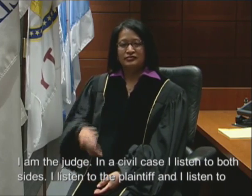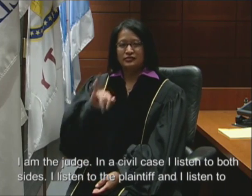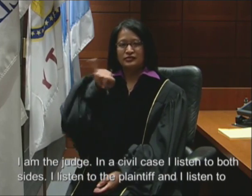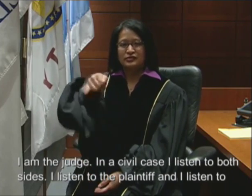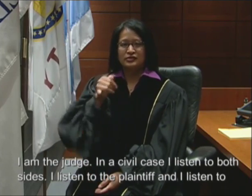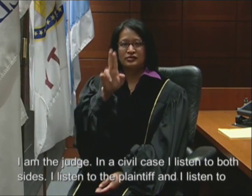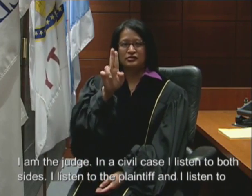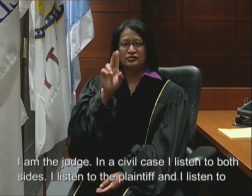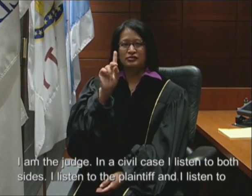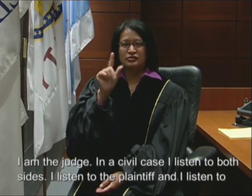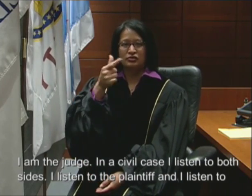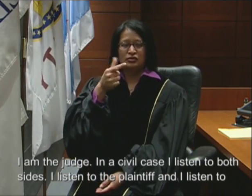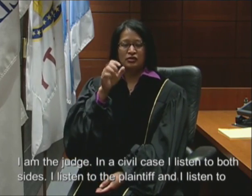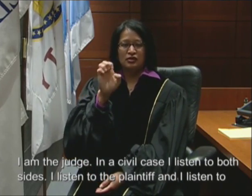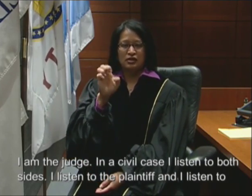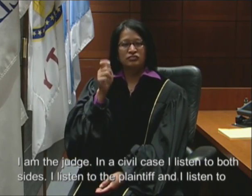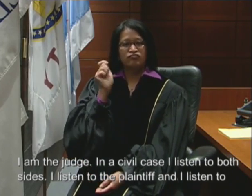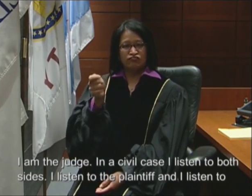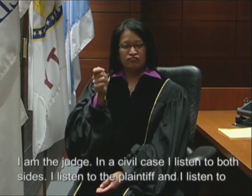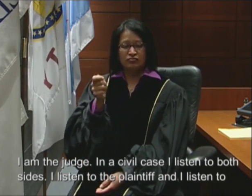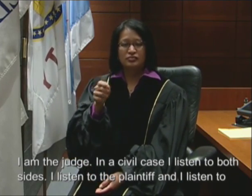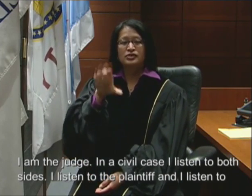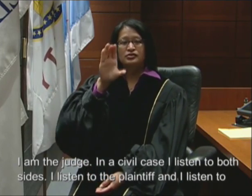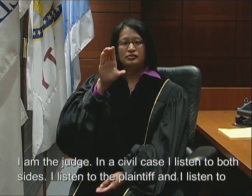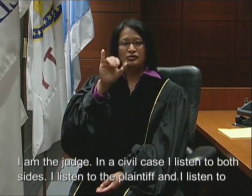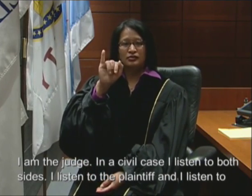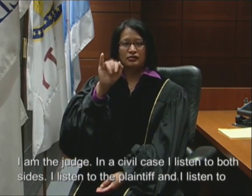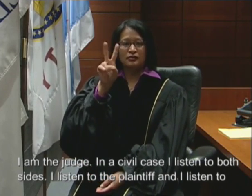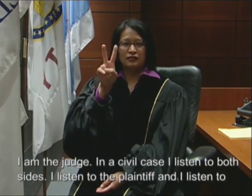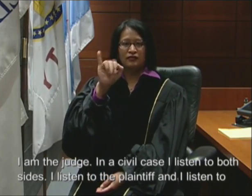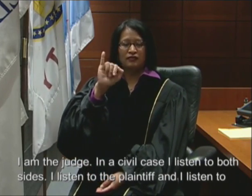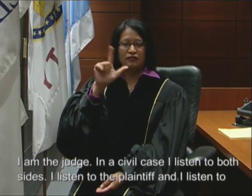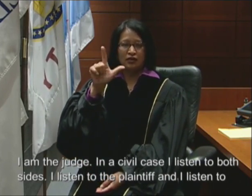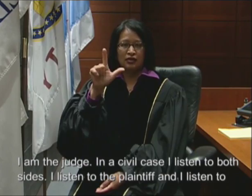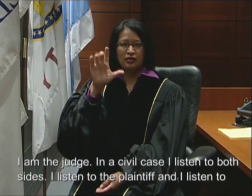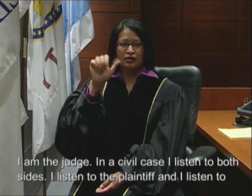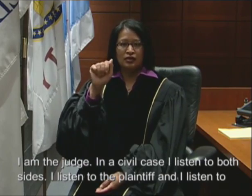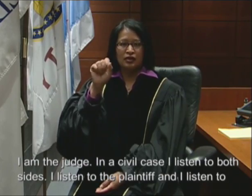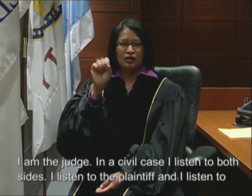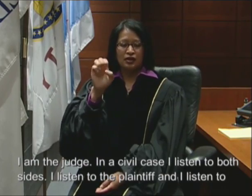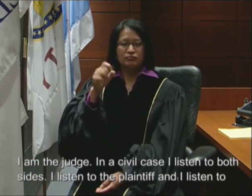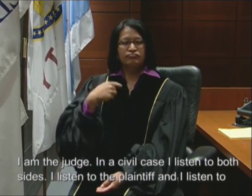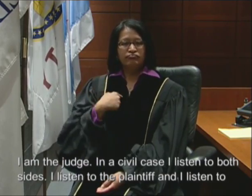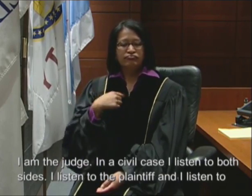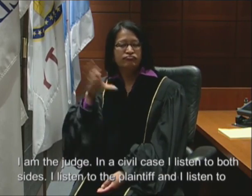I am the judge. In a civil case, I listen to both sides.